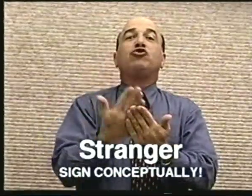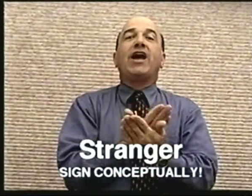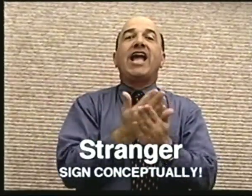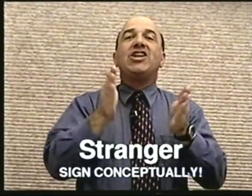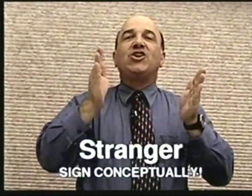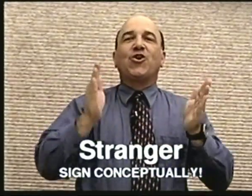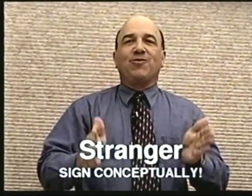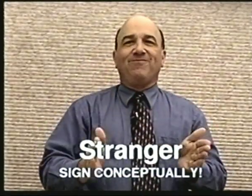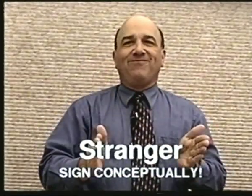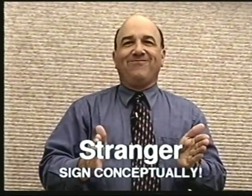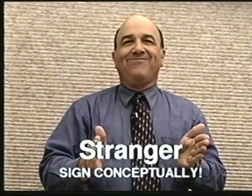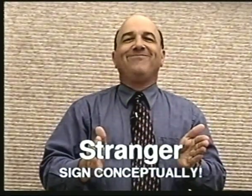Stranger.